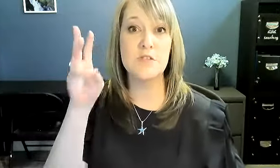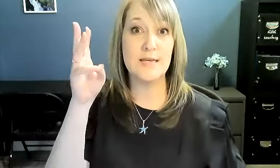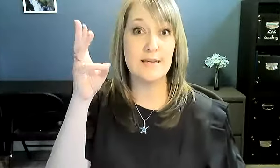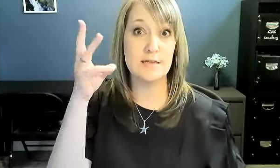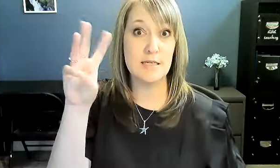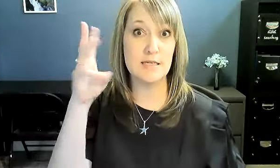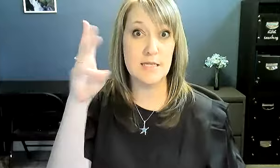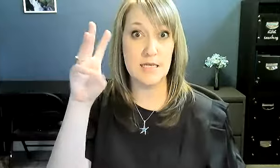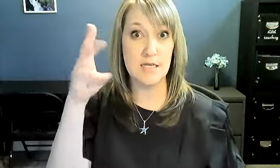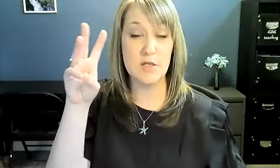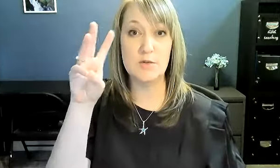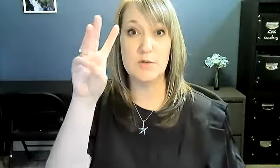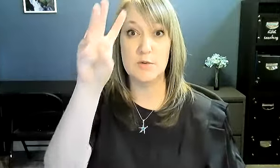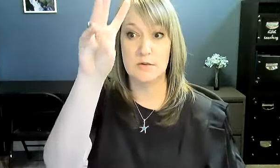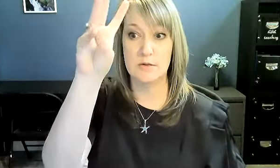doing 16, you do,